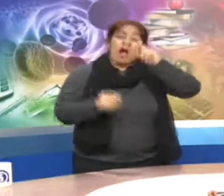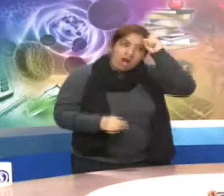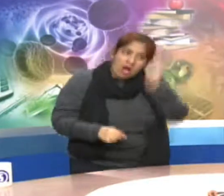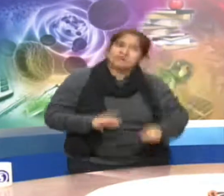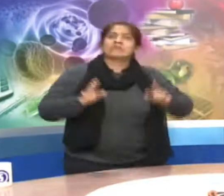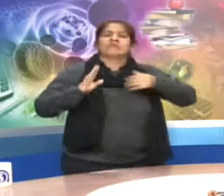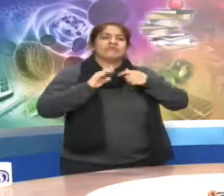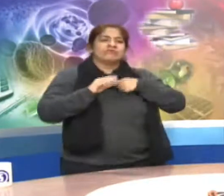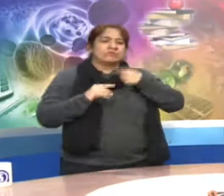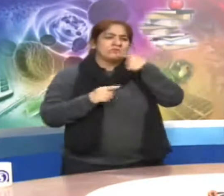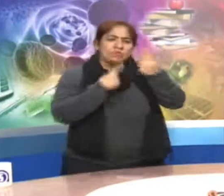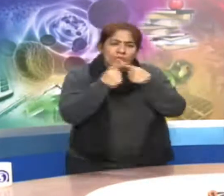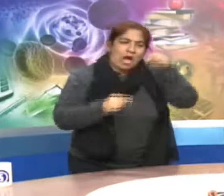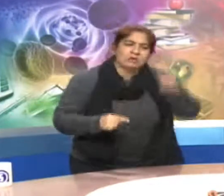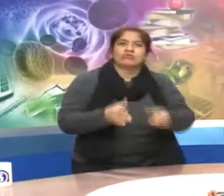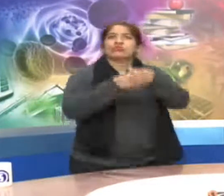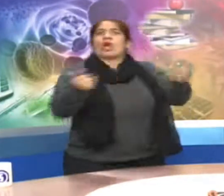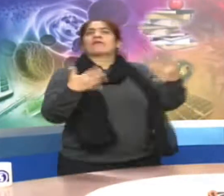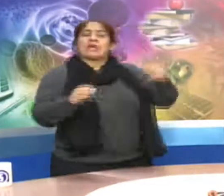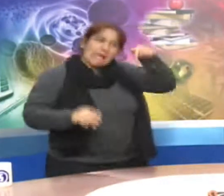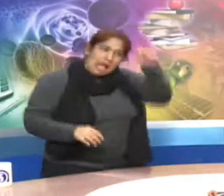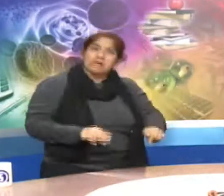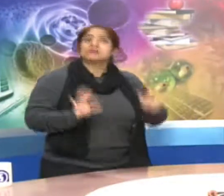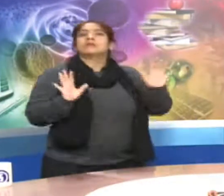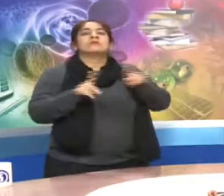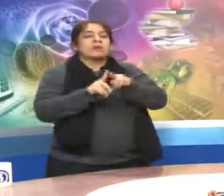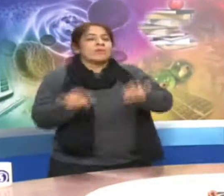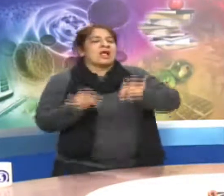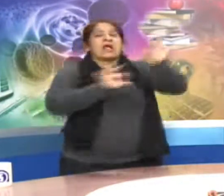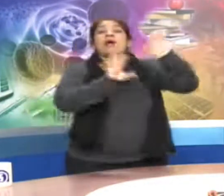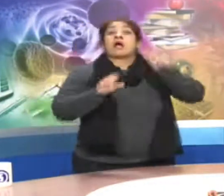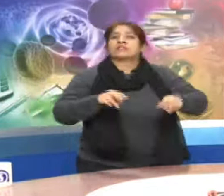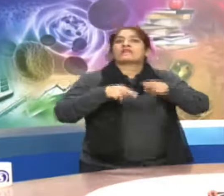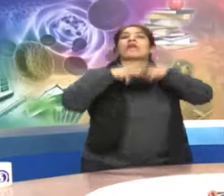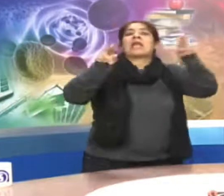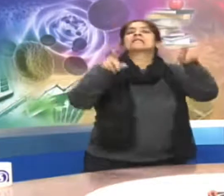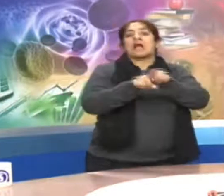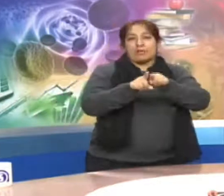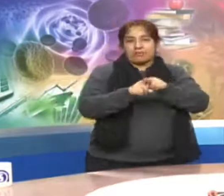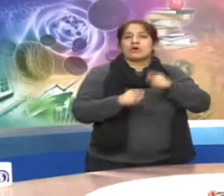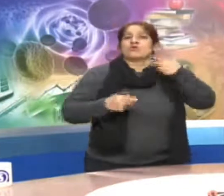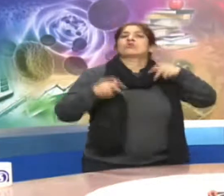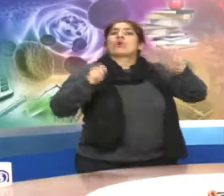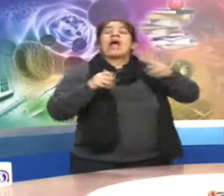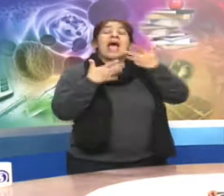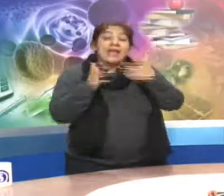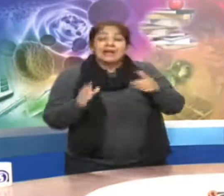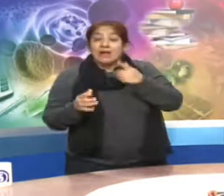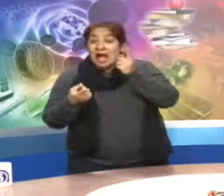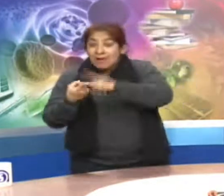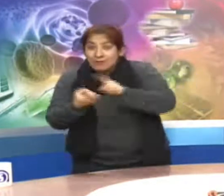always straight away gives and resolves the problem. It doesn't take it forward.